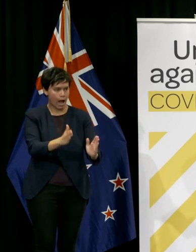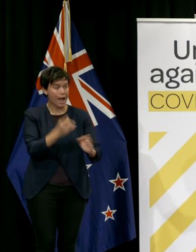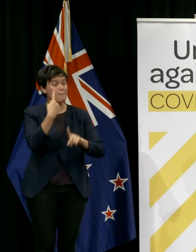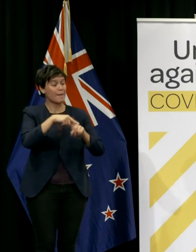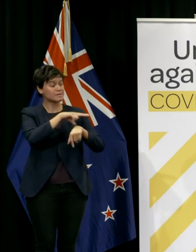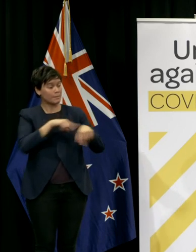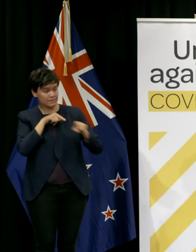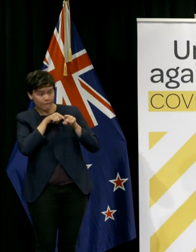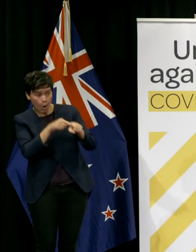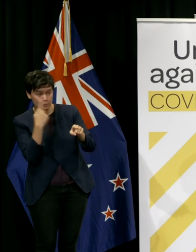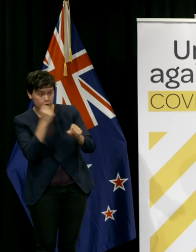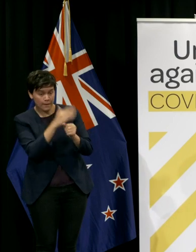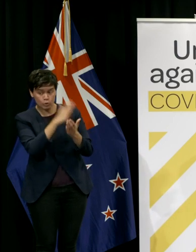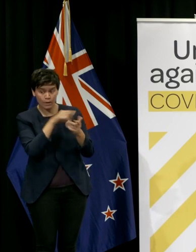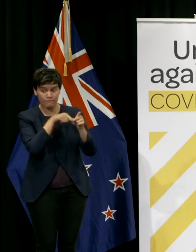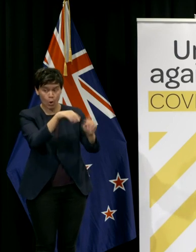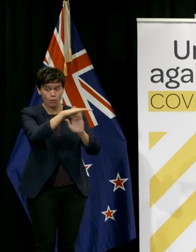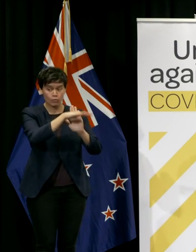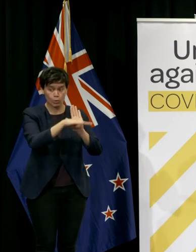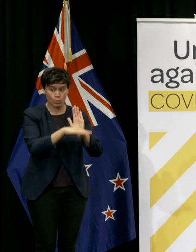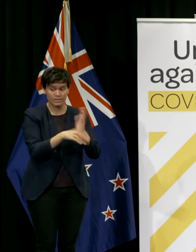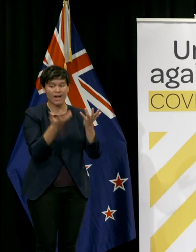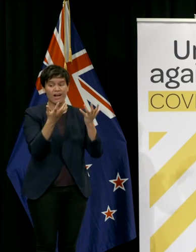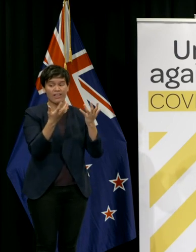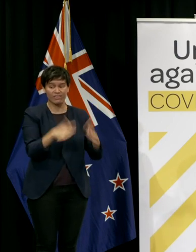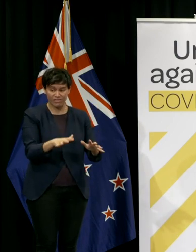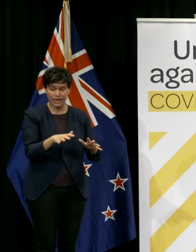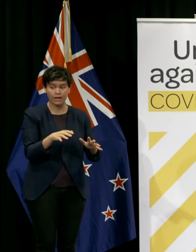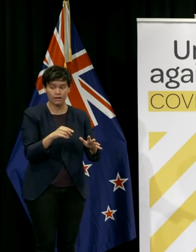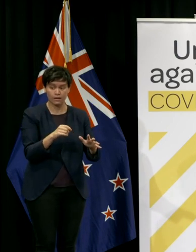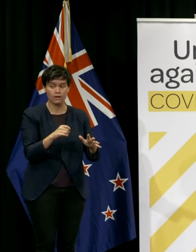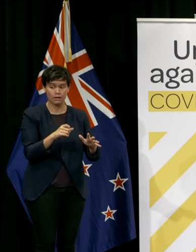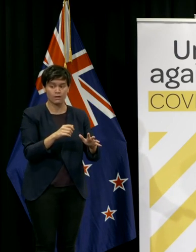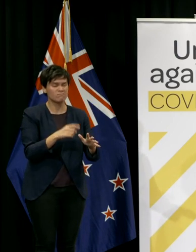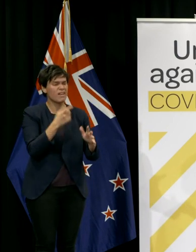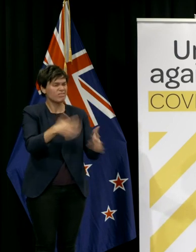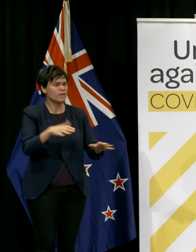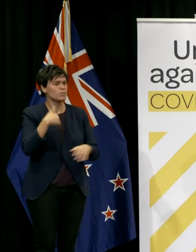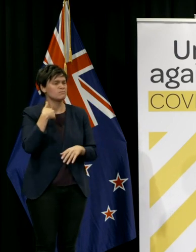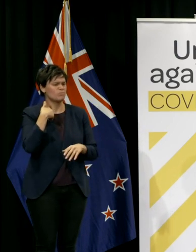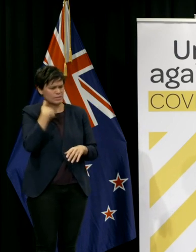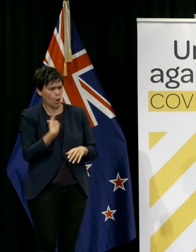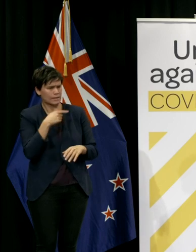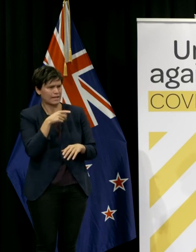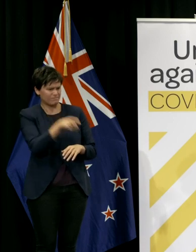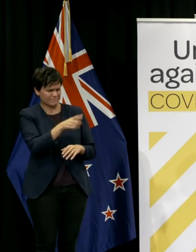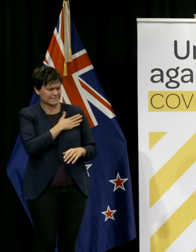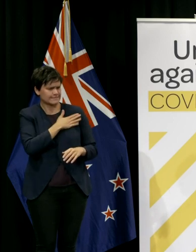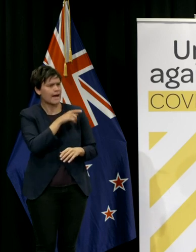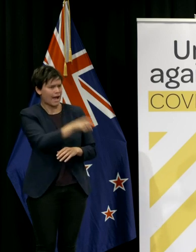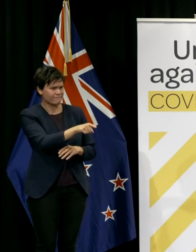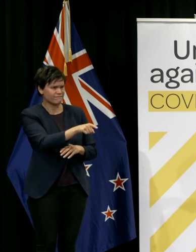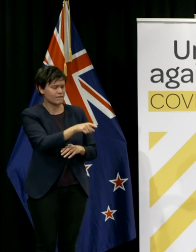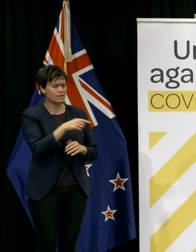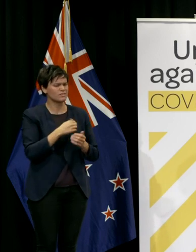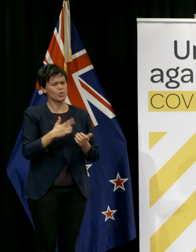police, then that is as good as keeping them really in a facility where they might be supervised. So it didn't seem